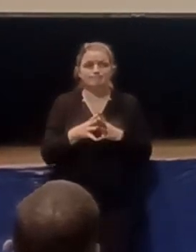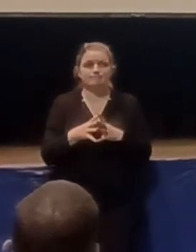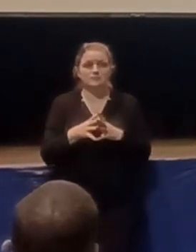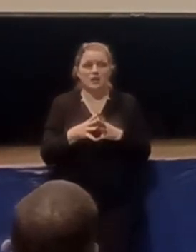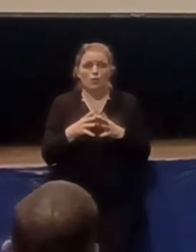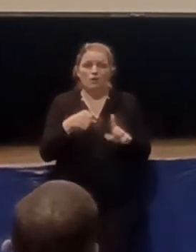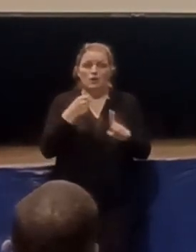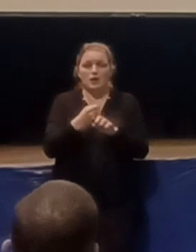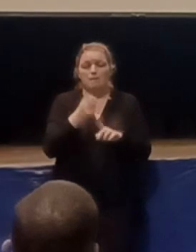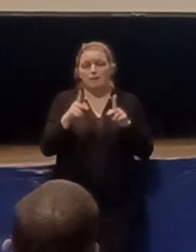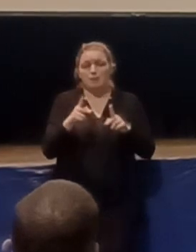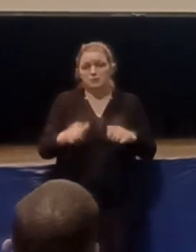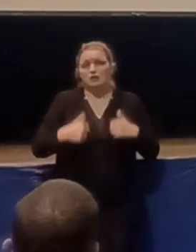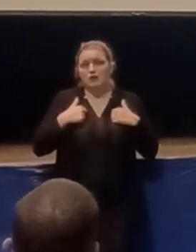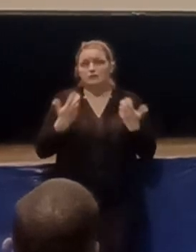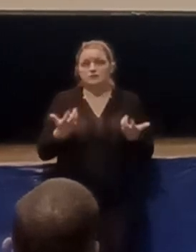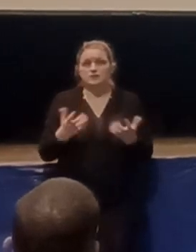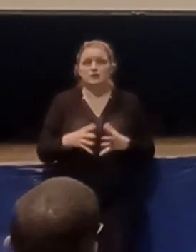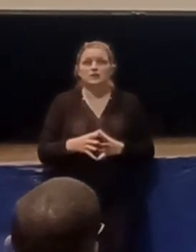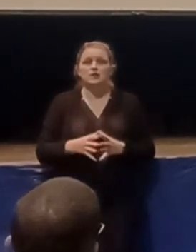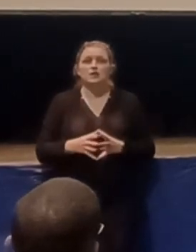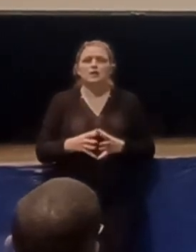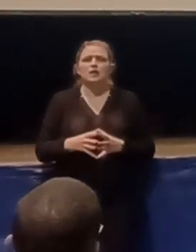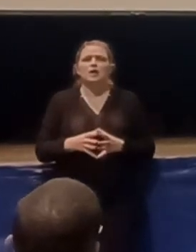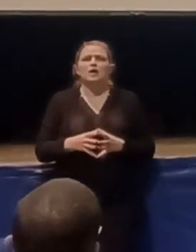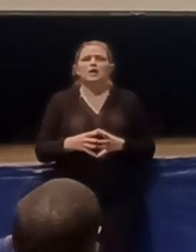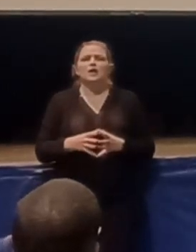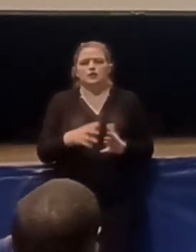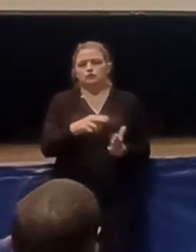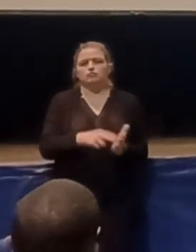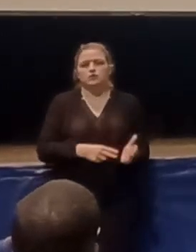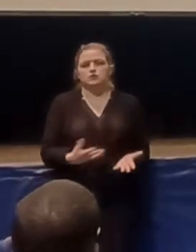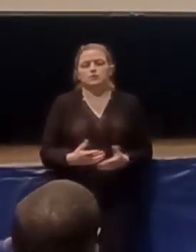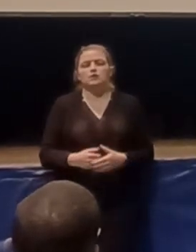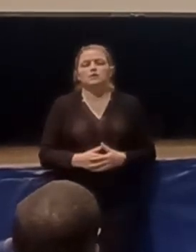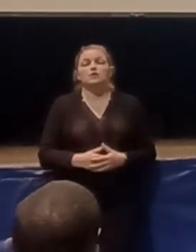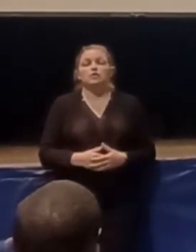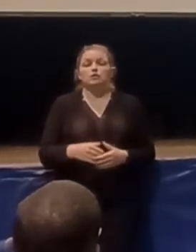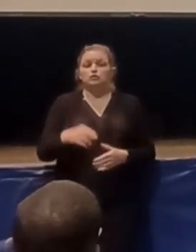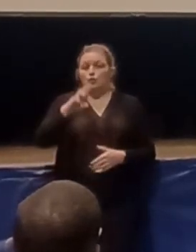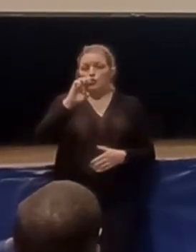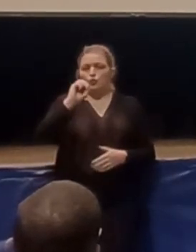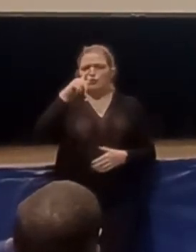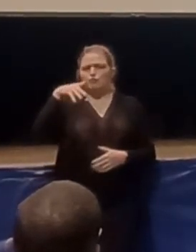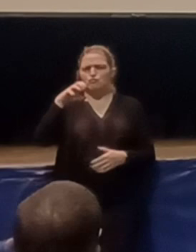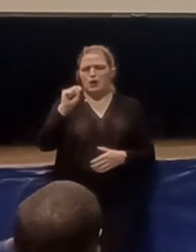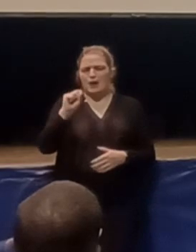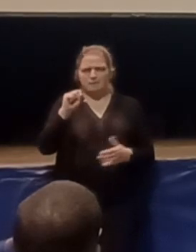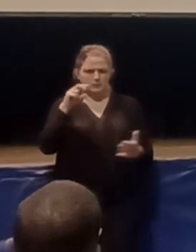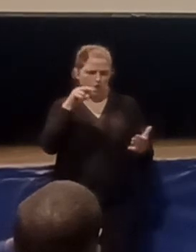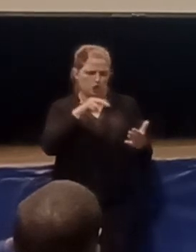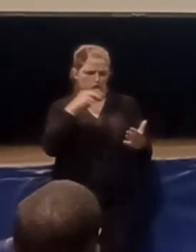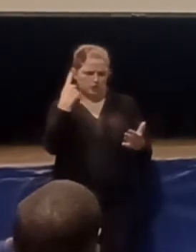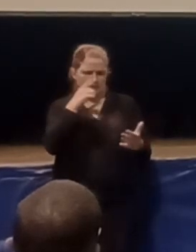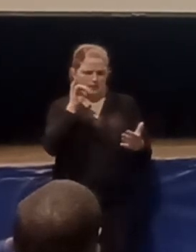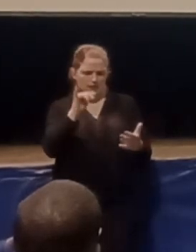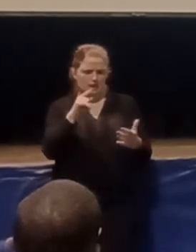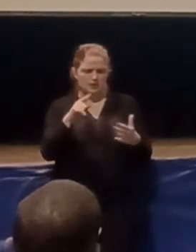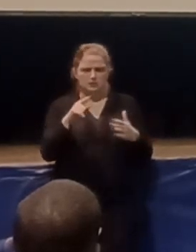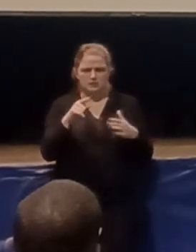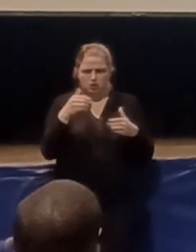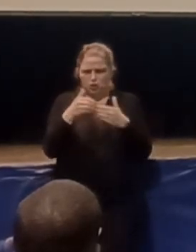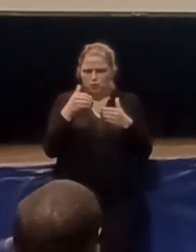people's lives. And so the ramps, it looks as though it's pretty much all at grade, or the entries,